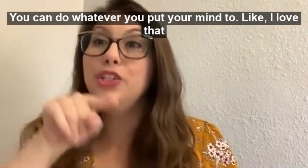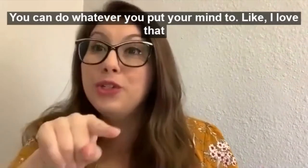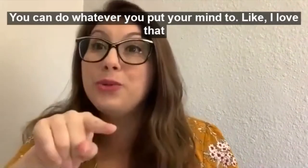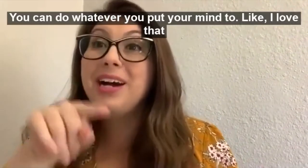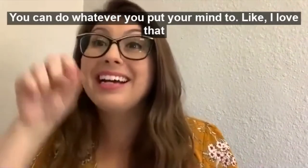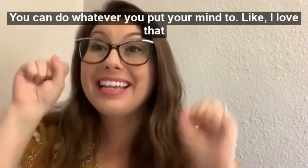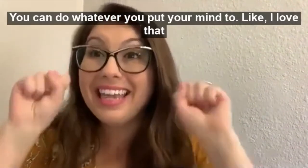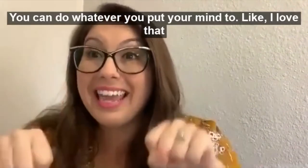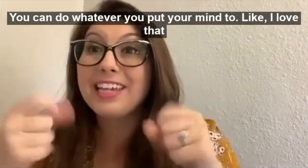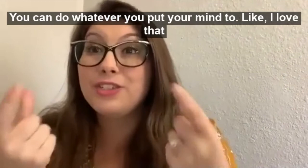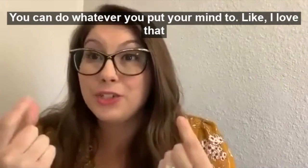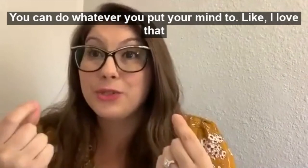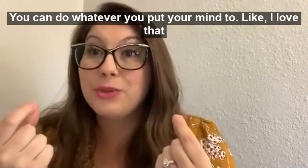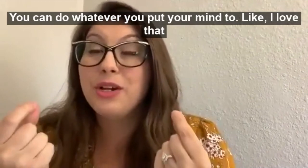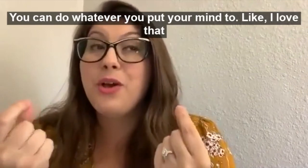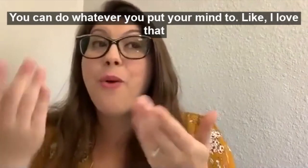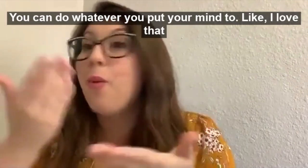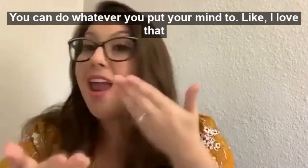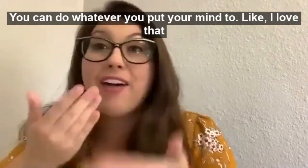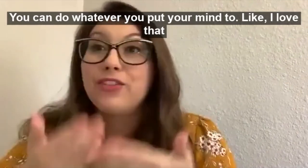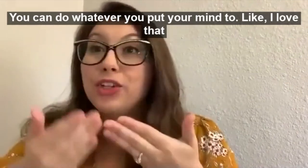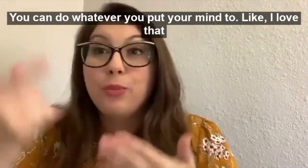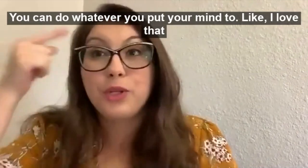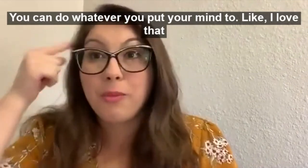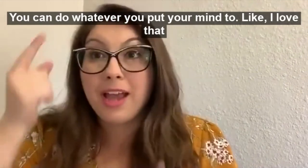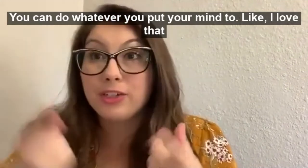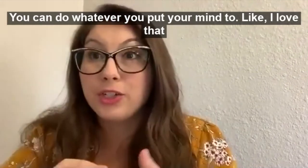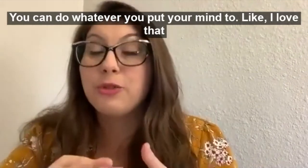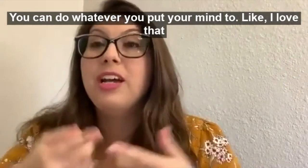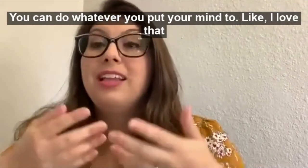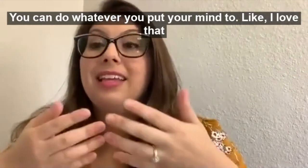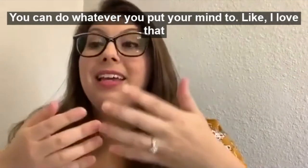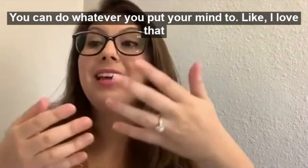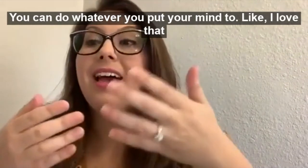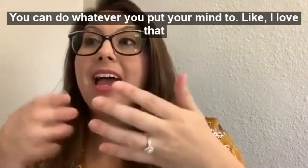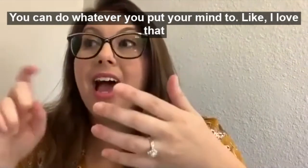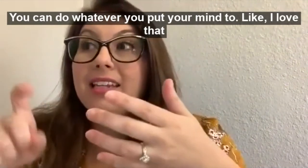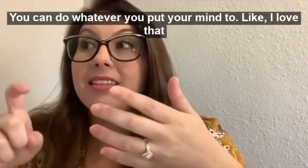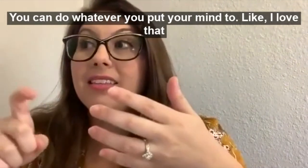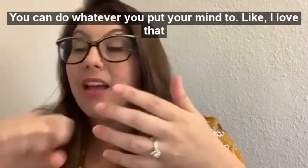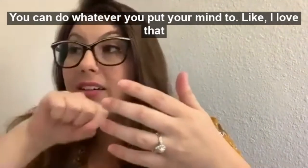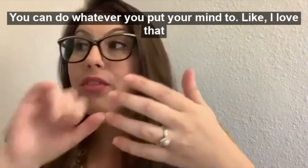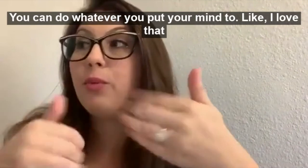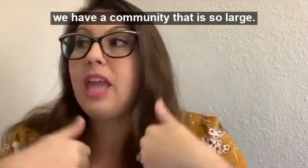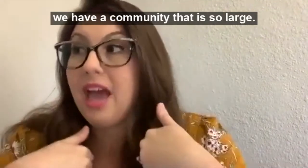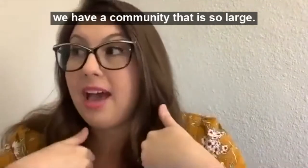You can do whatever you put your mind to. Like, I love that we have